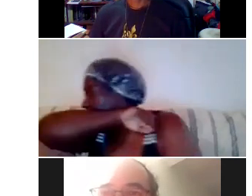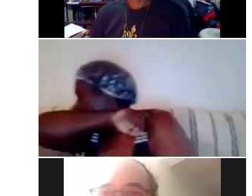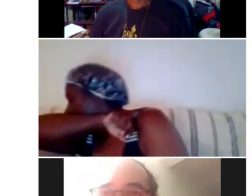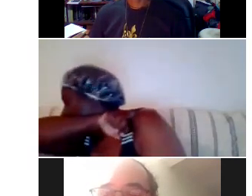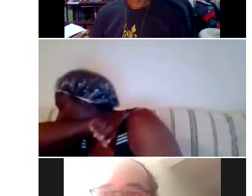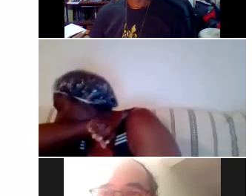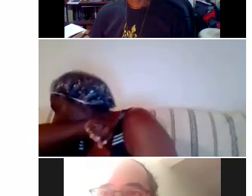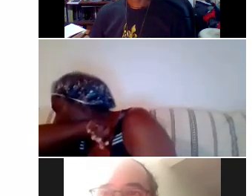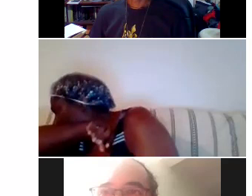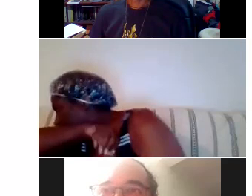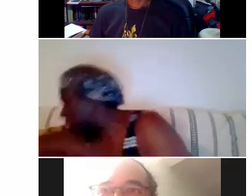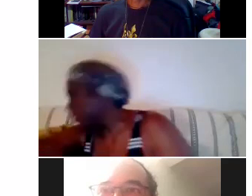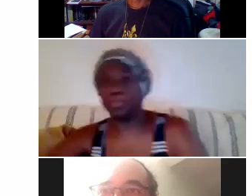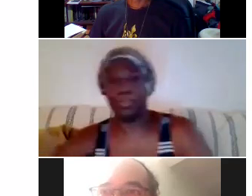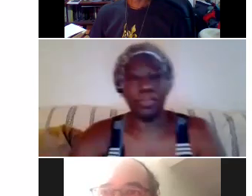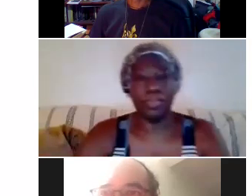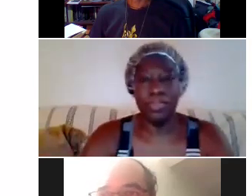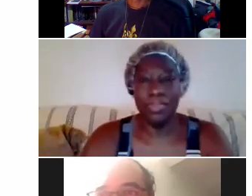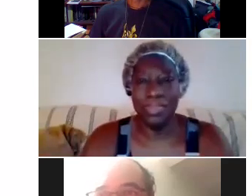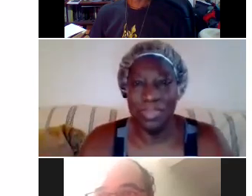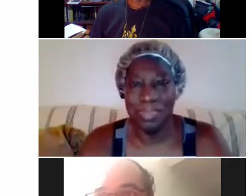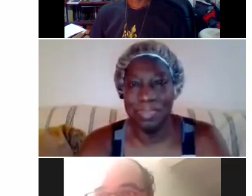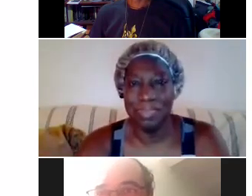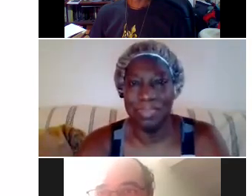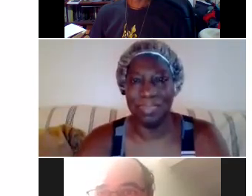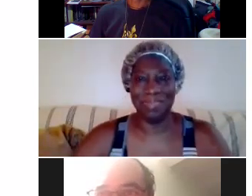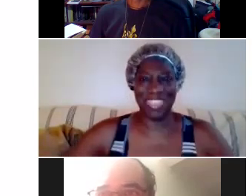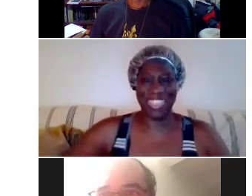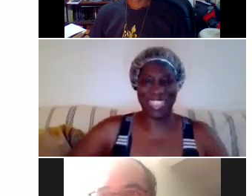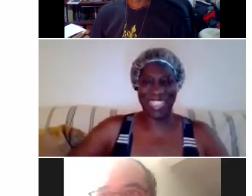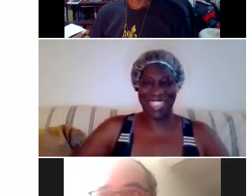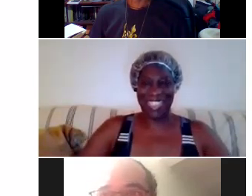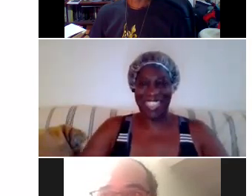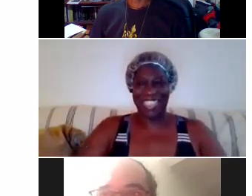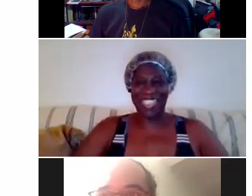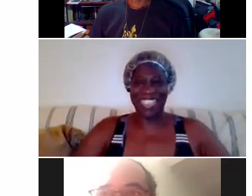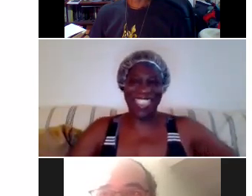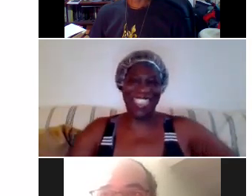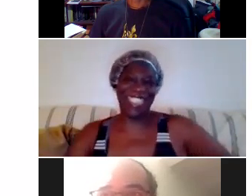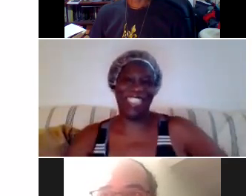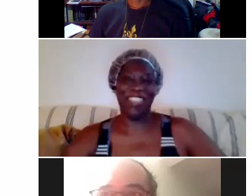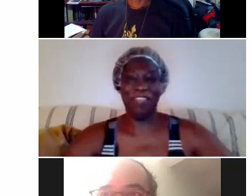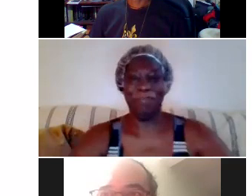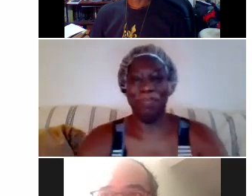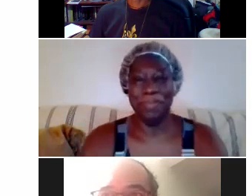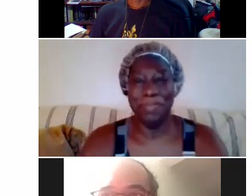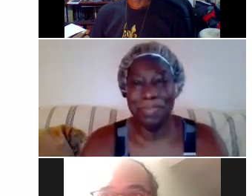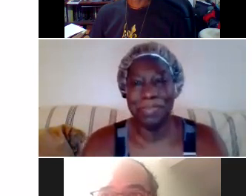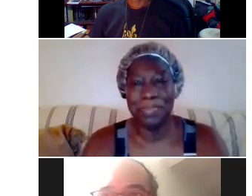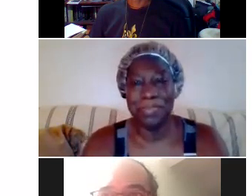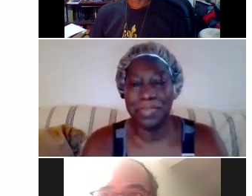say Boricua. Oh, there you go. So you know where I'm at. Yep, I do. So for